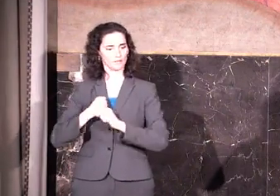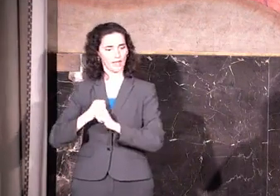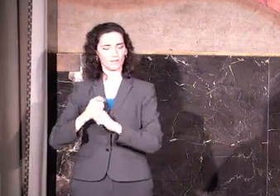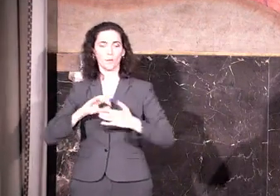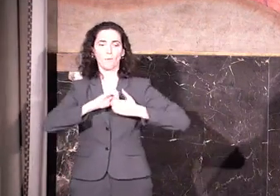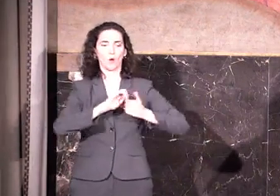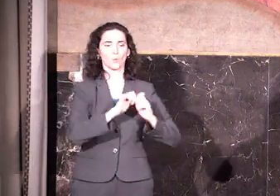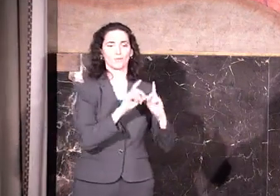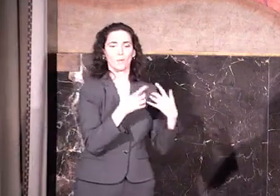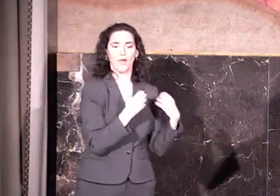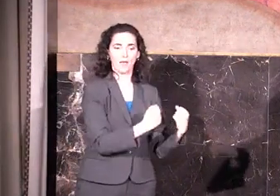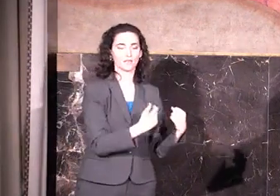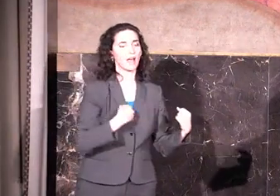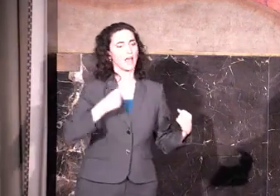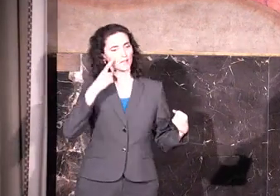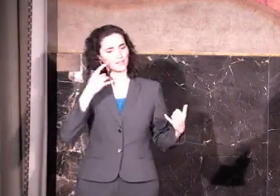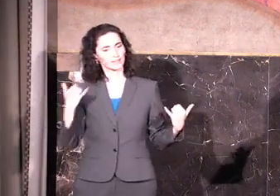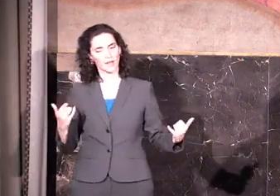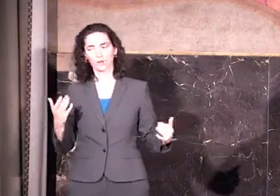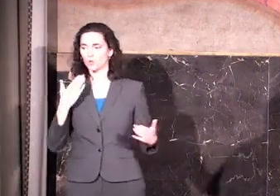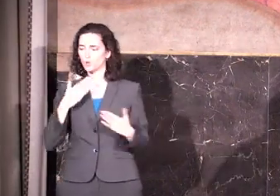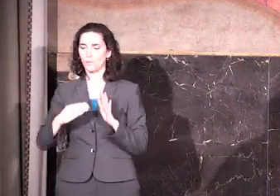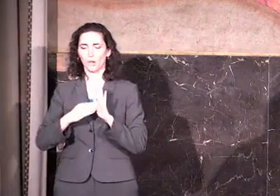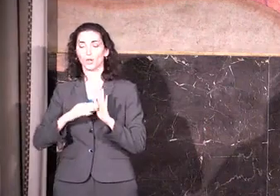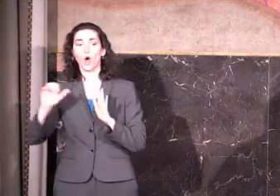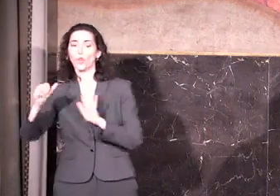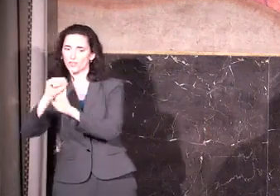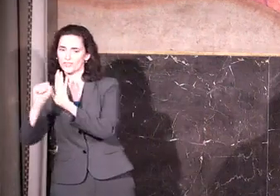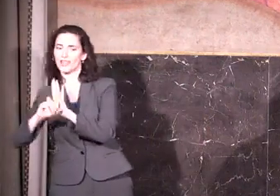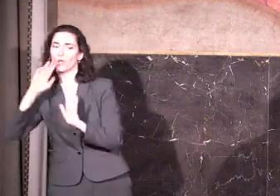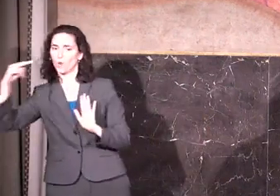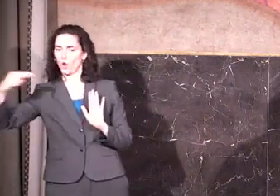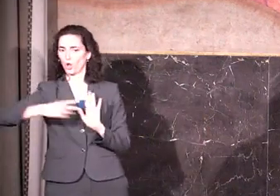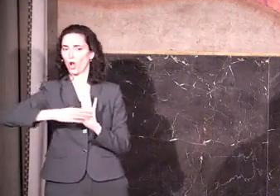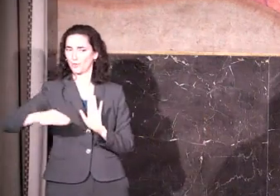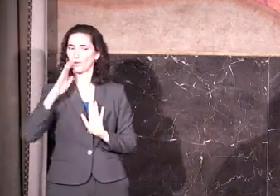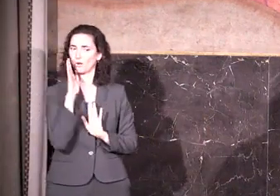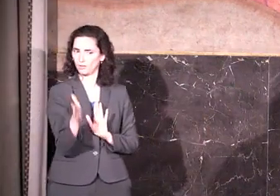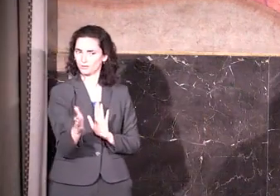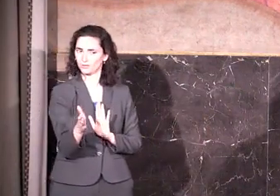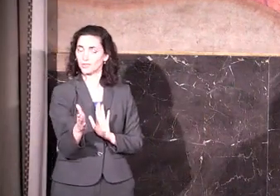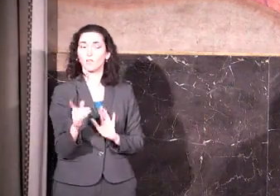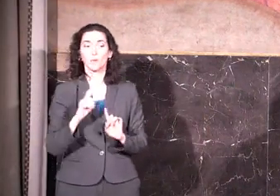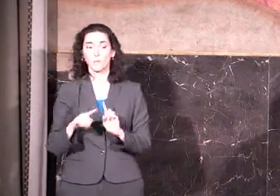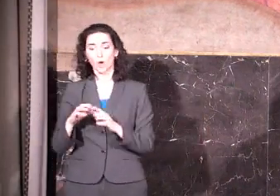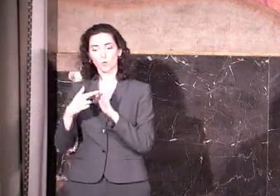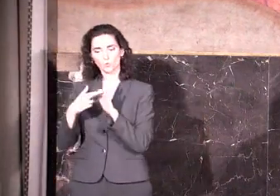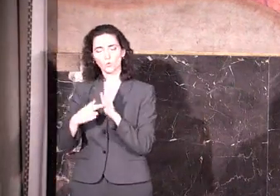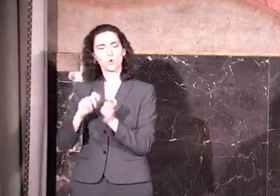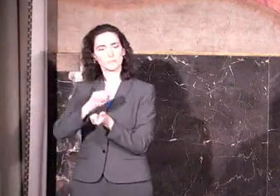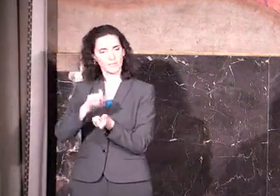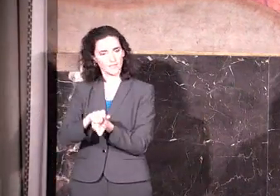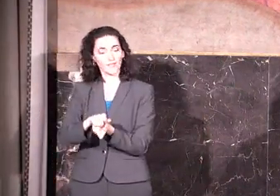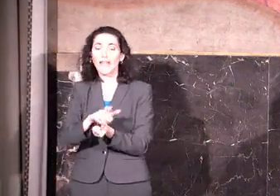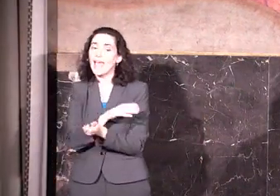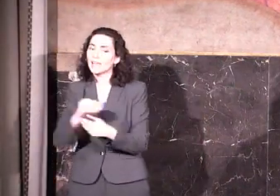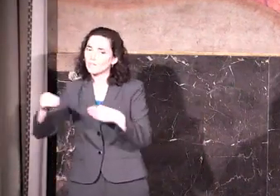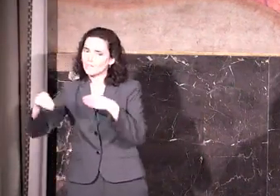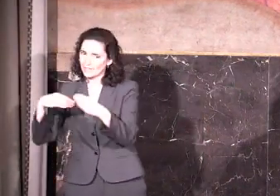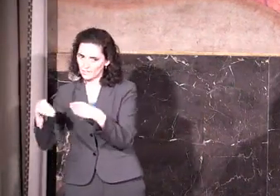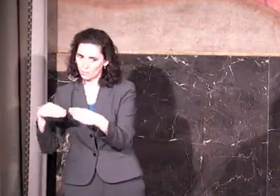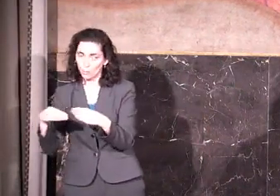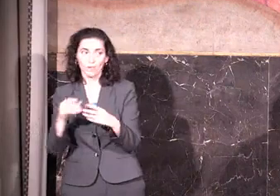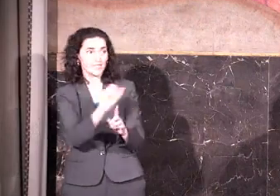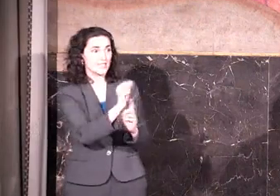I think we have a model that a lot of other states are going to look at as a way to do it. But it is specific, and it's very flexible. We can update it as